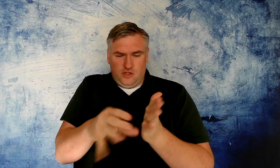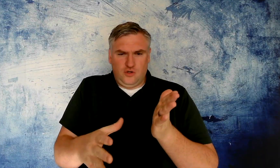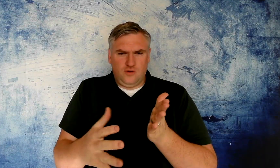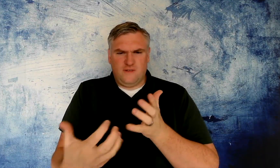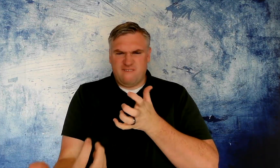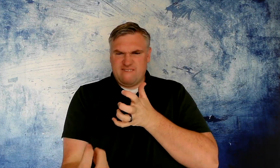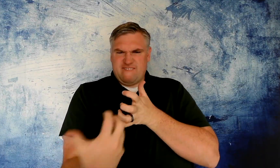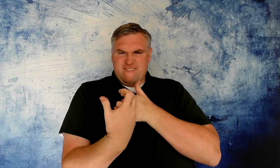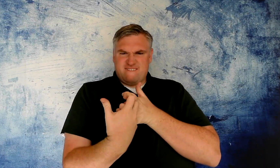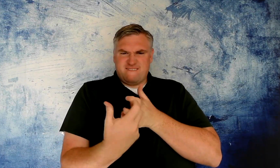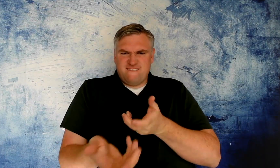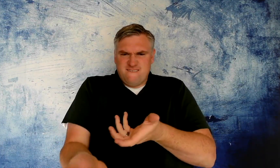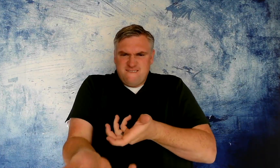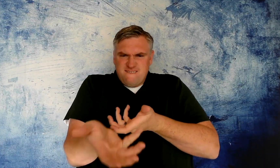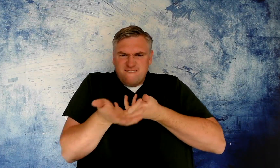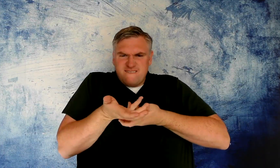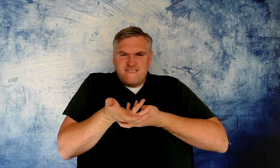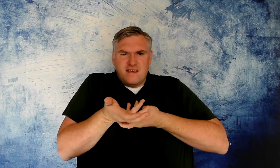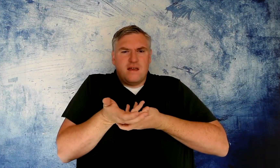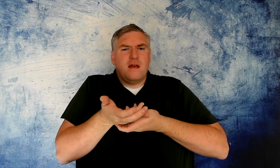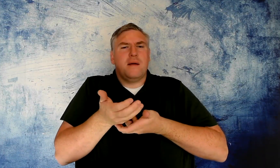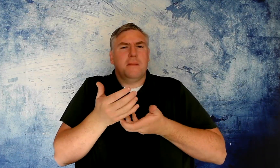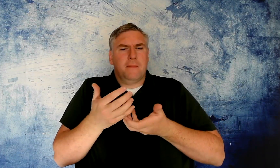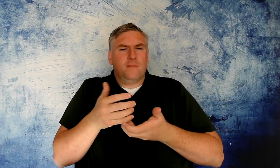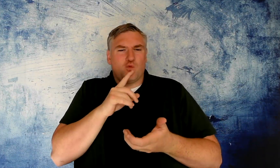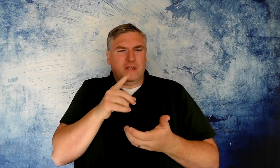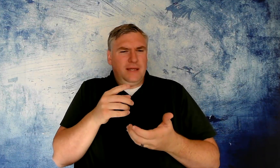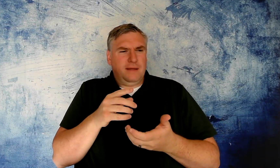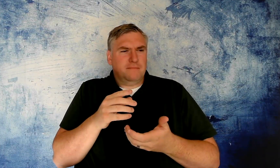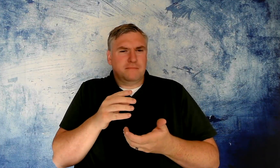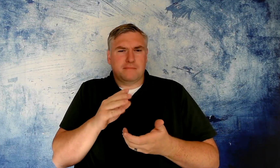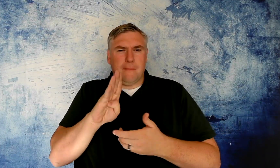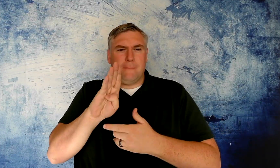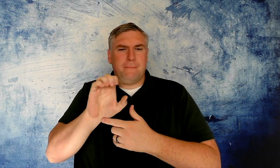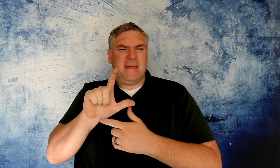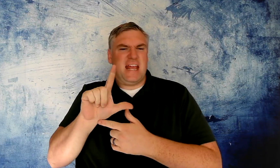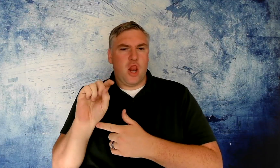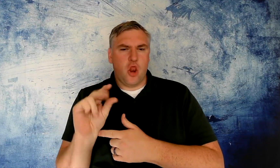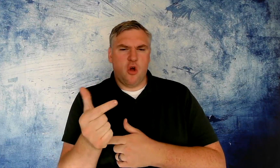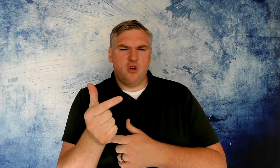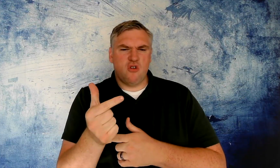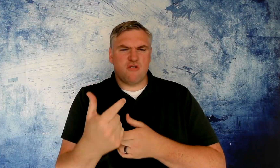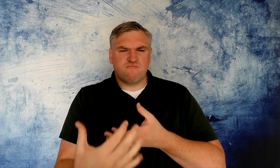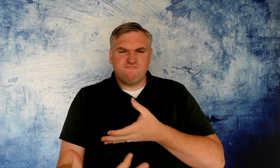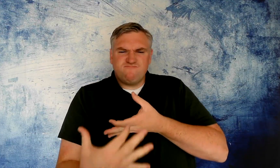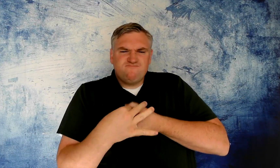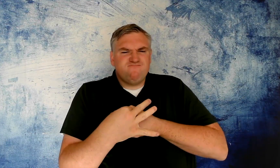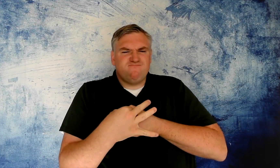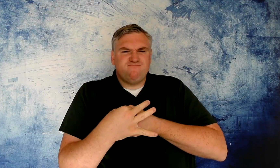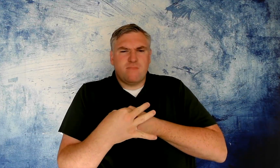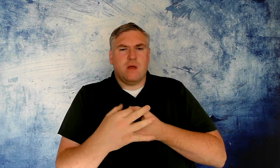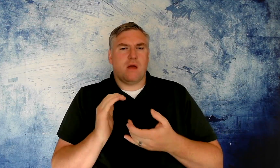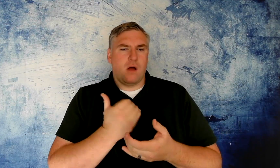make sure each student feels that they belong, that they have a place within our